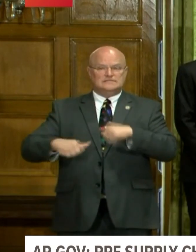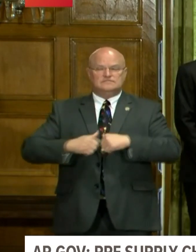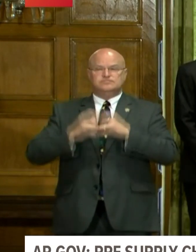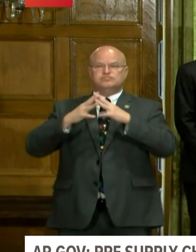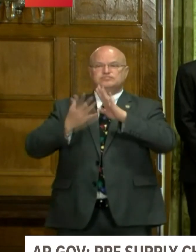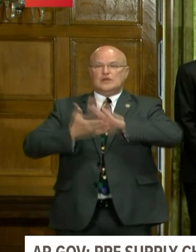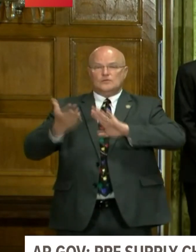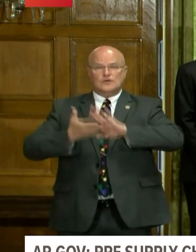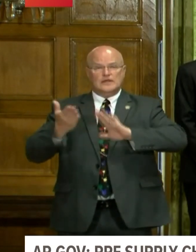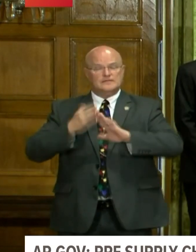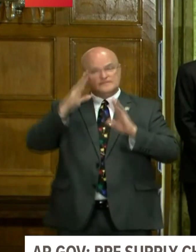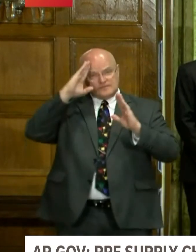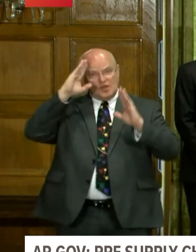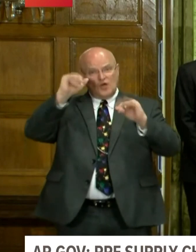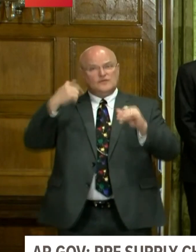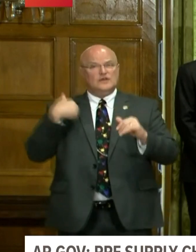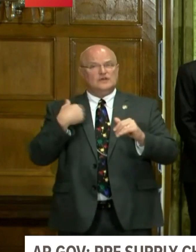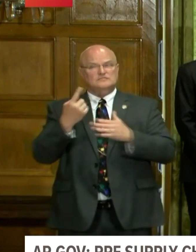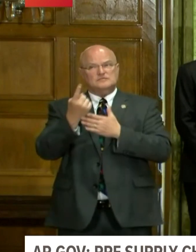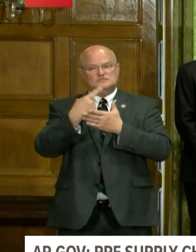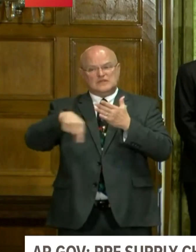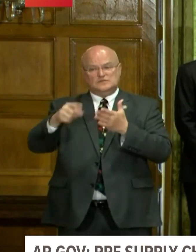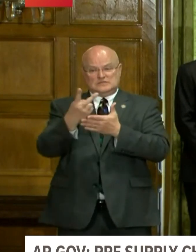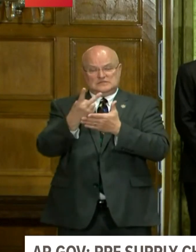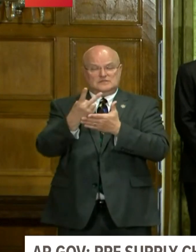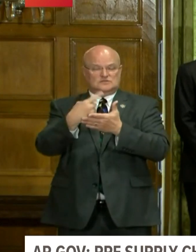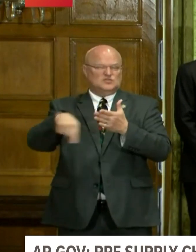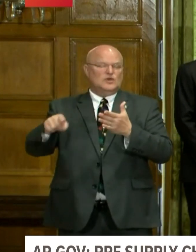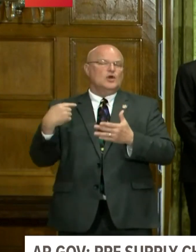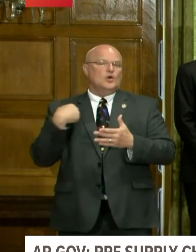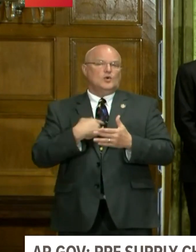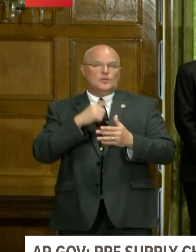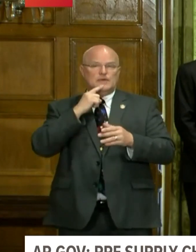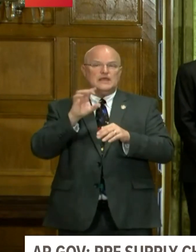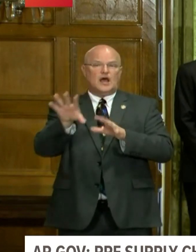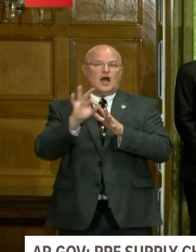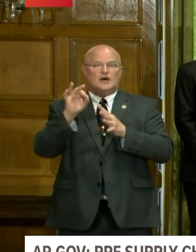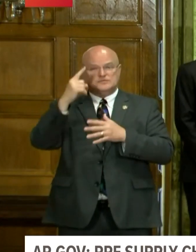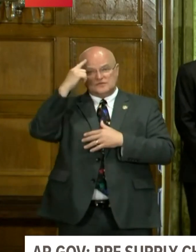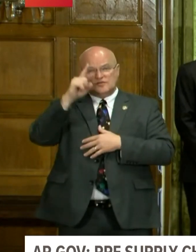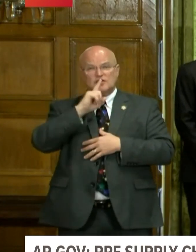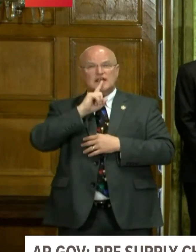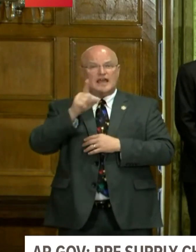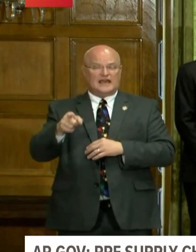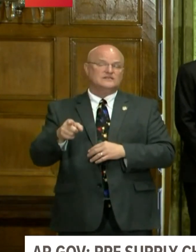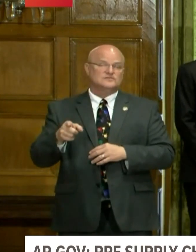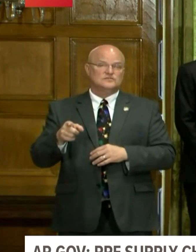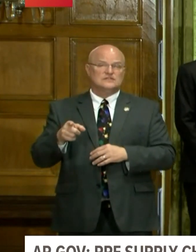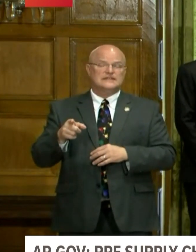operational, hopefully the week after, that will be an option for actually